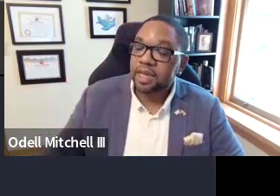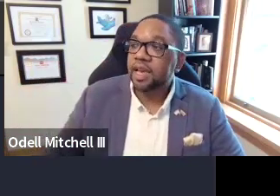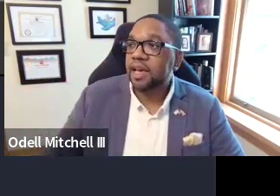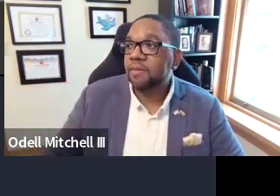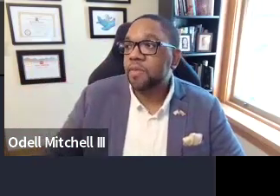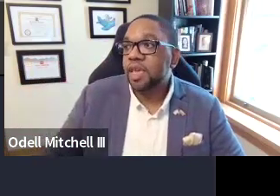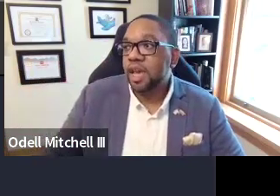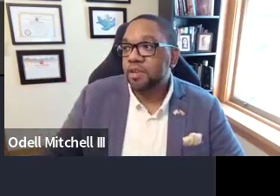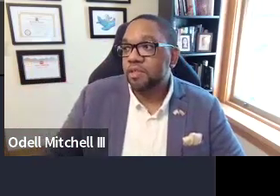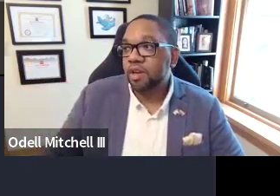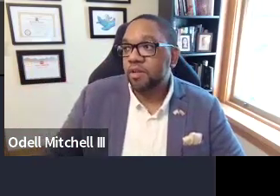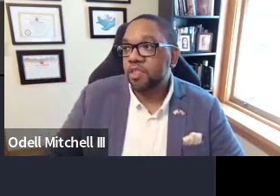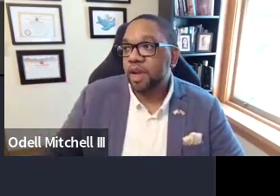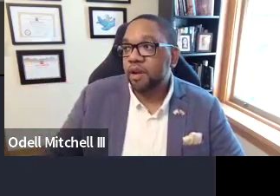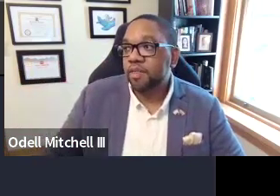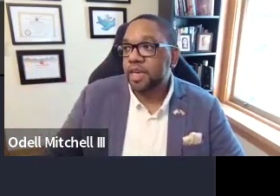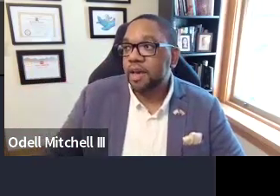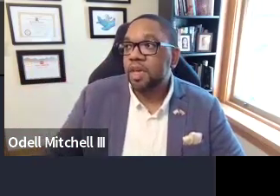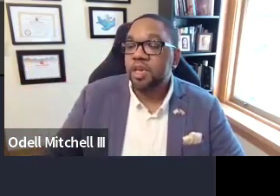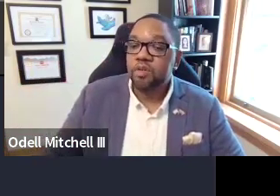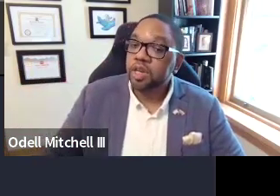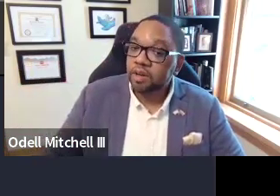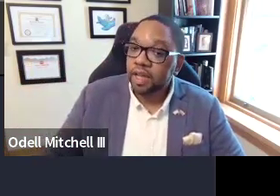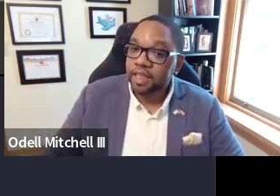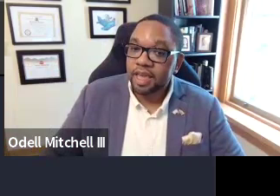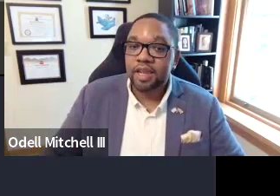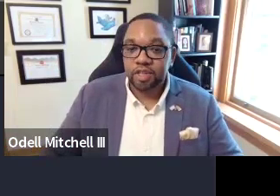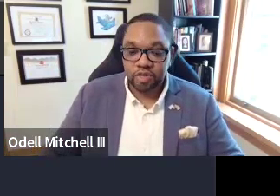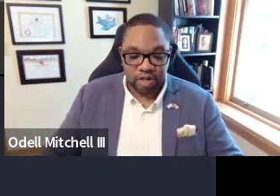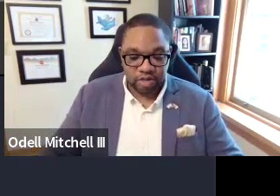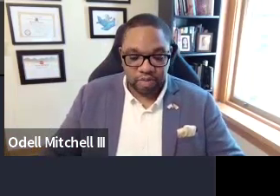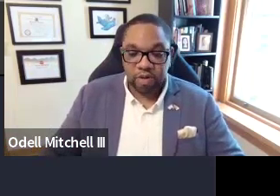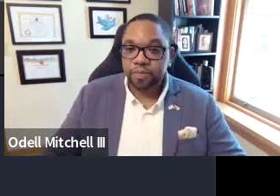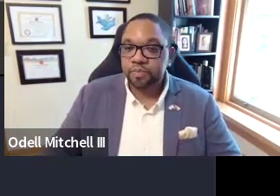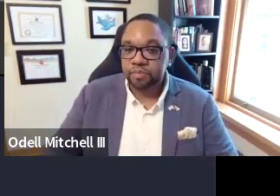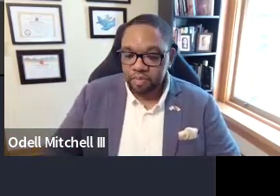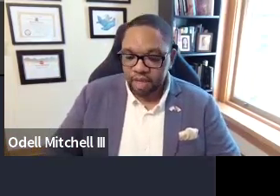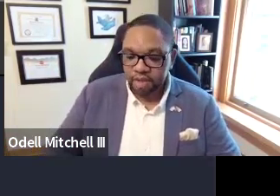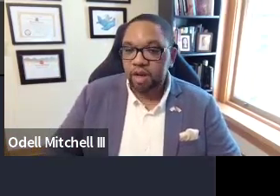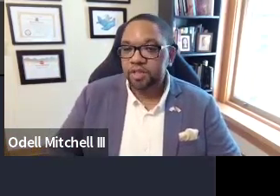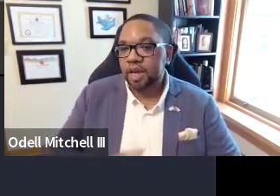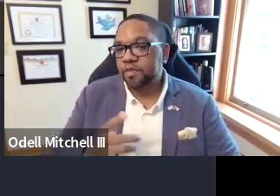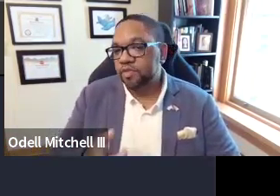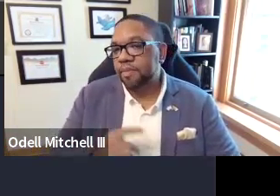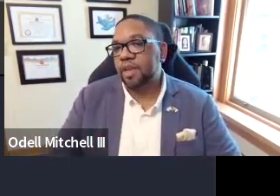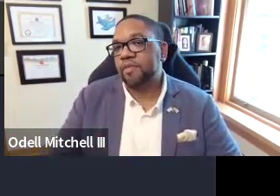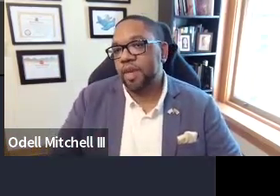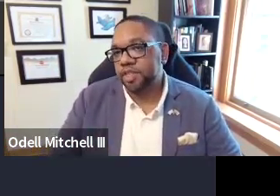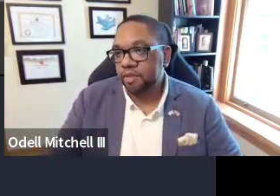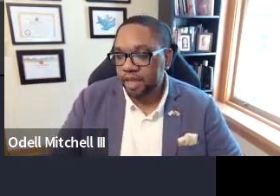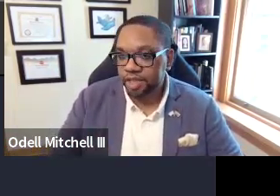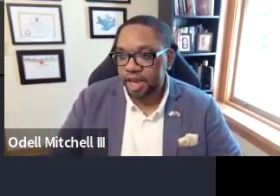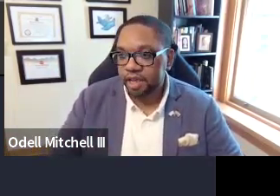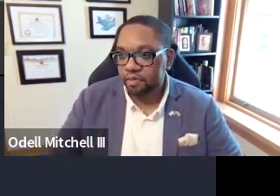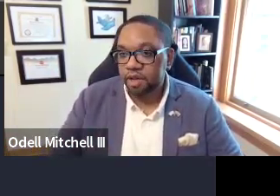go to mentee.com and use the code that's right here at the top, you can utilize that to join into the poll. And then also I've dropped the